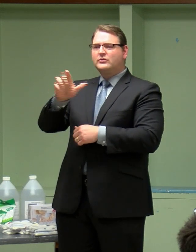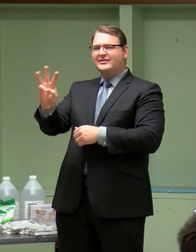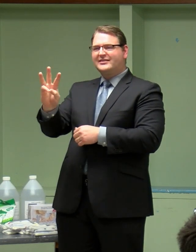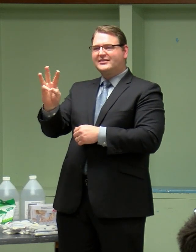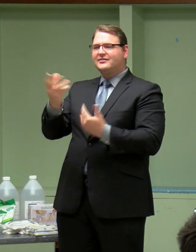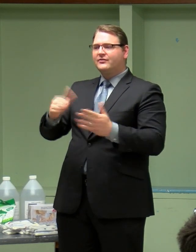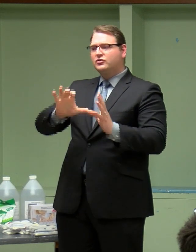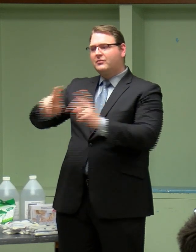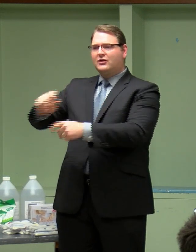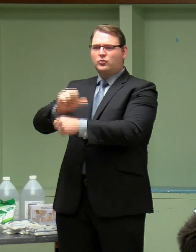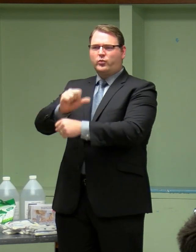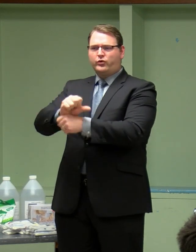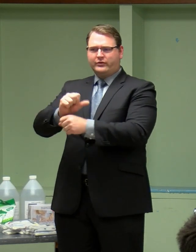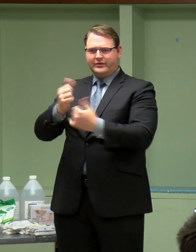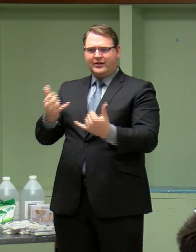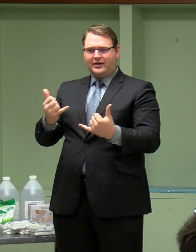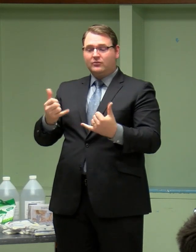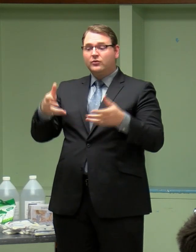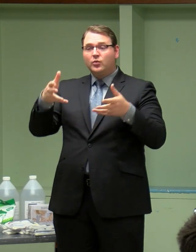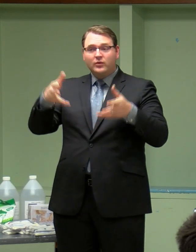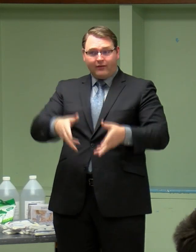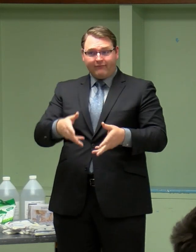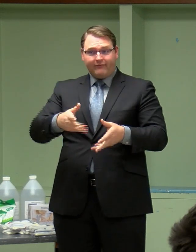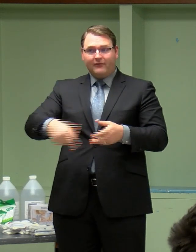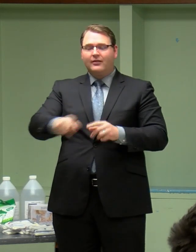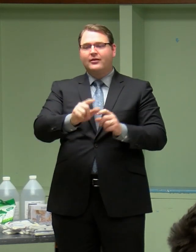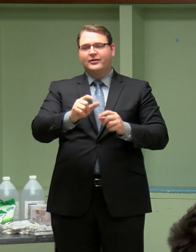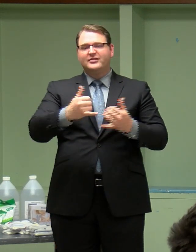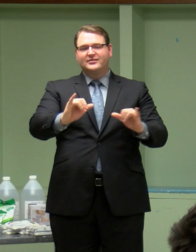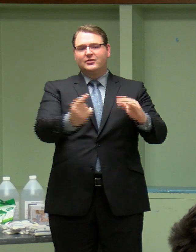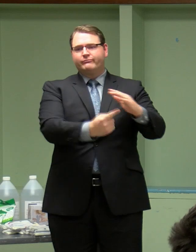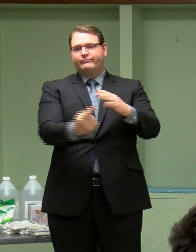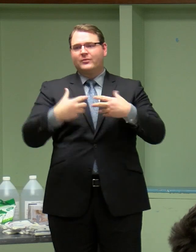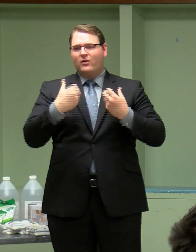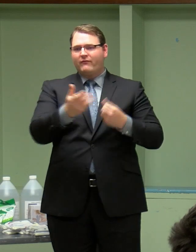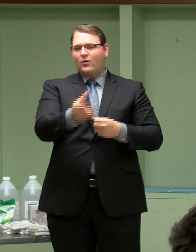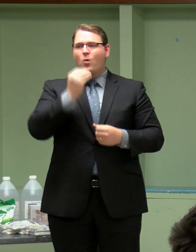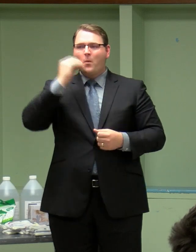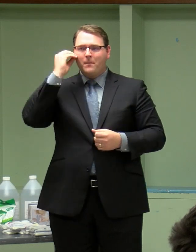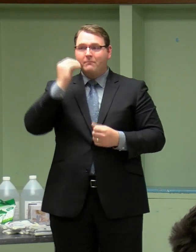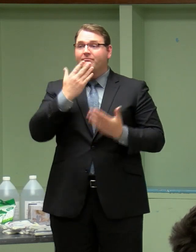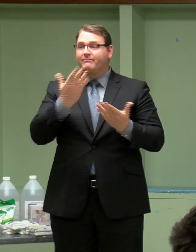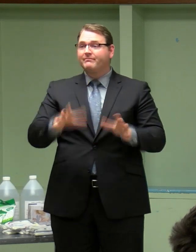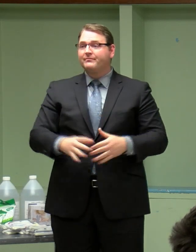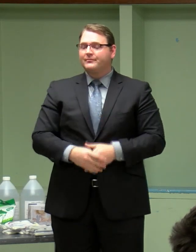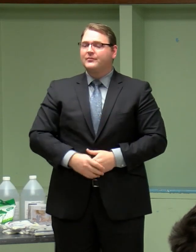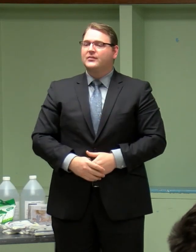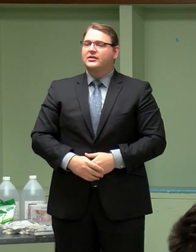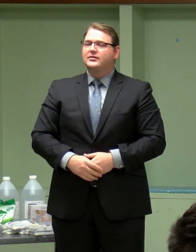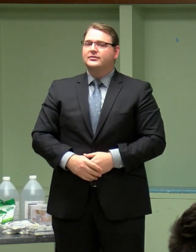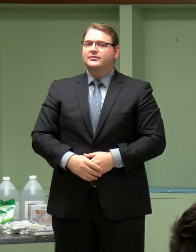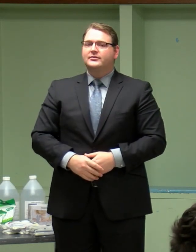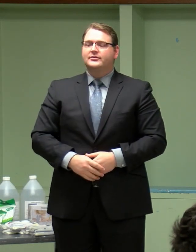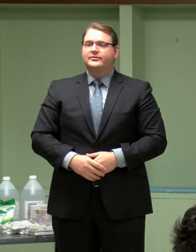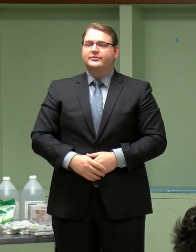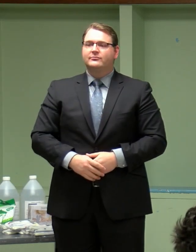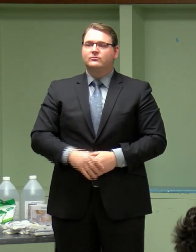point, and the remainder are recovering safely at home. So that's my report, Mayor. Thank you. Chief